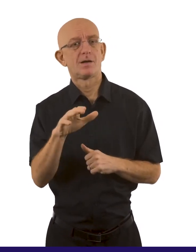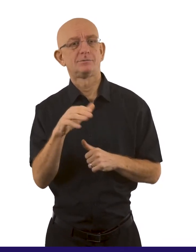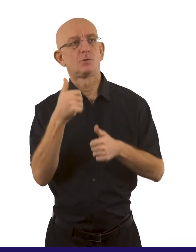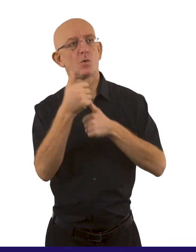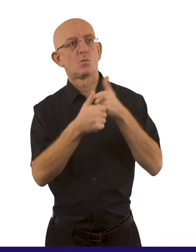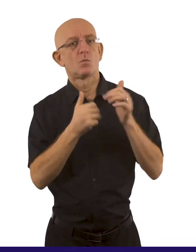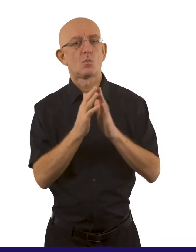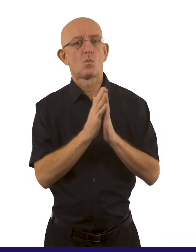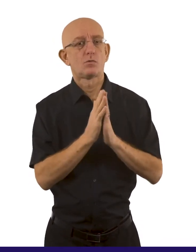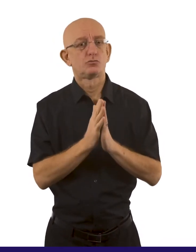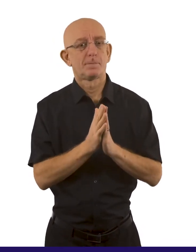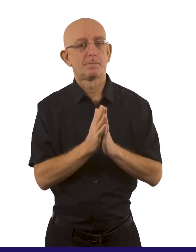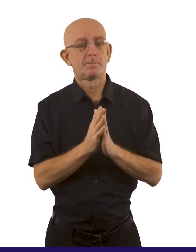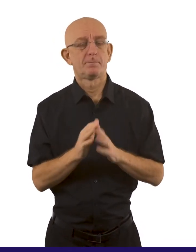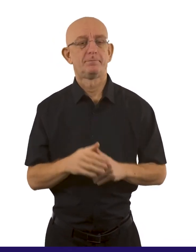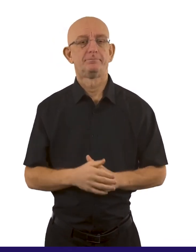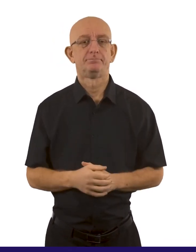Places of worship.